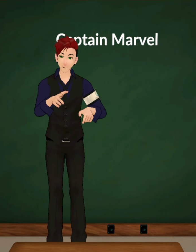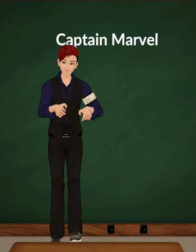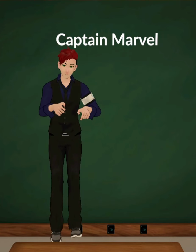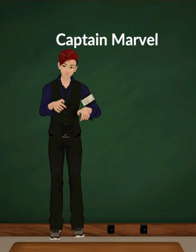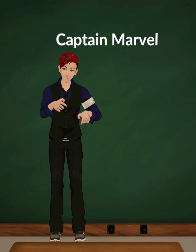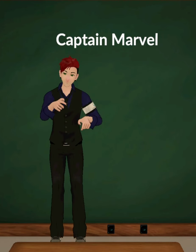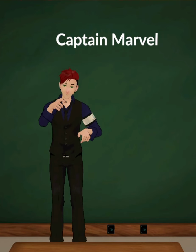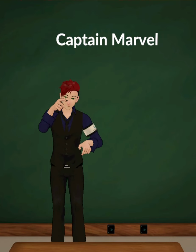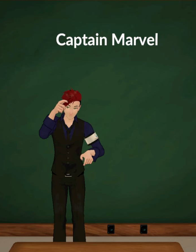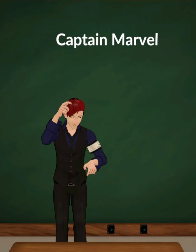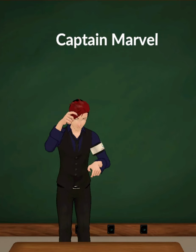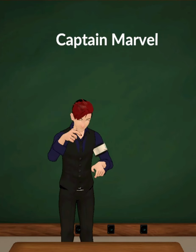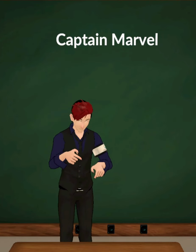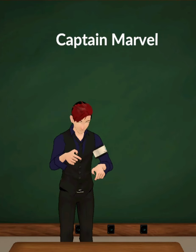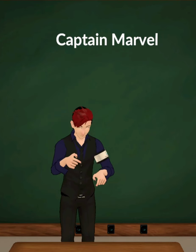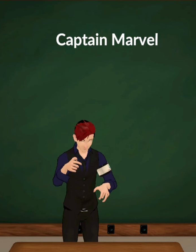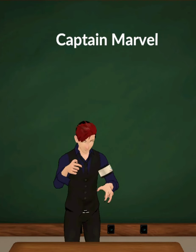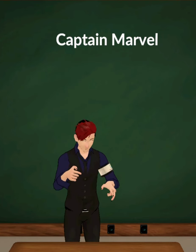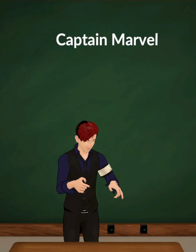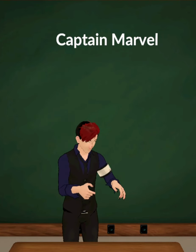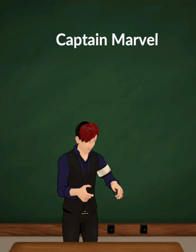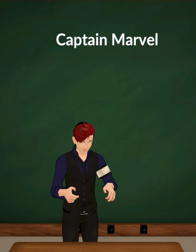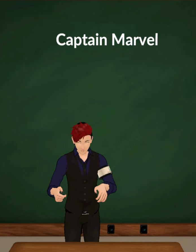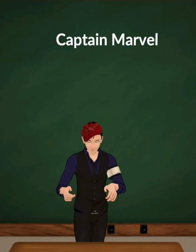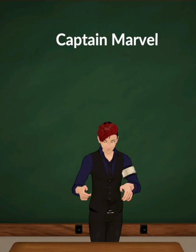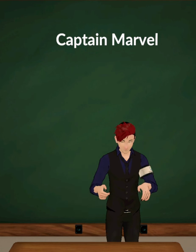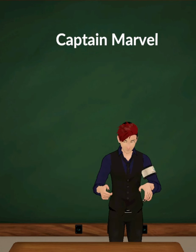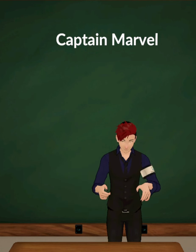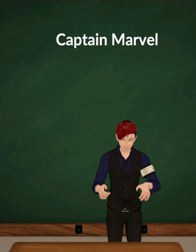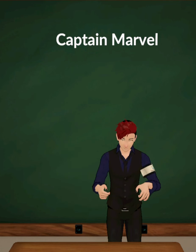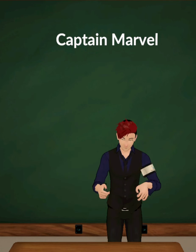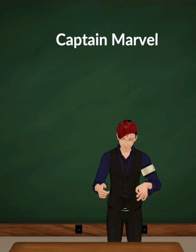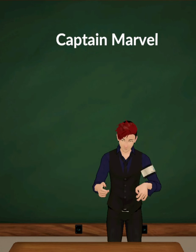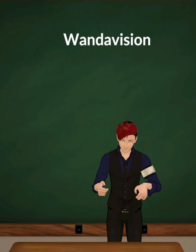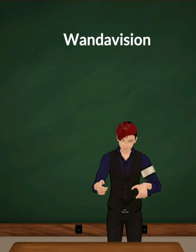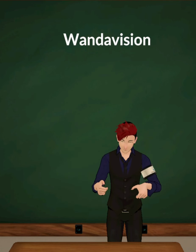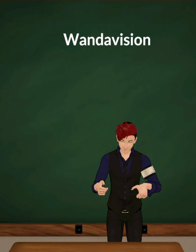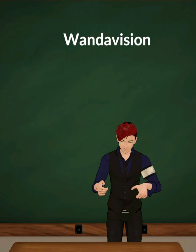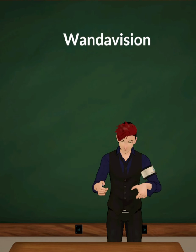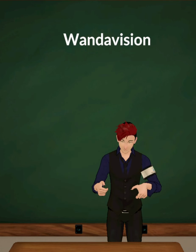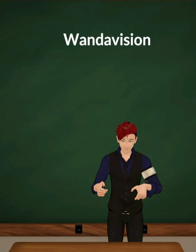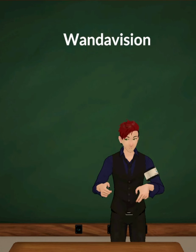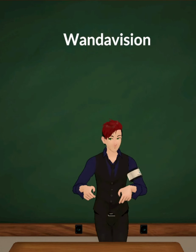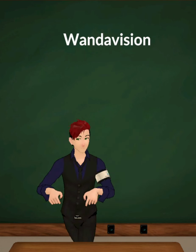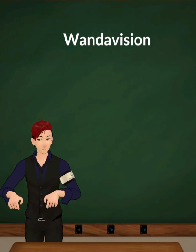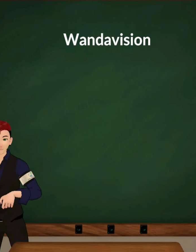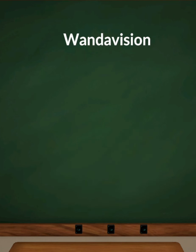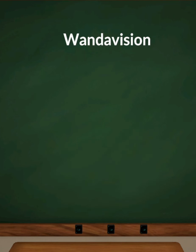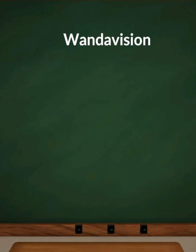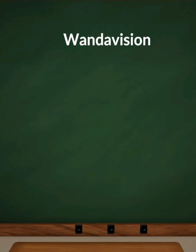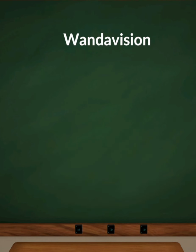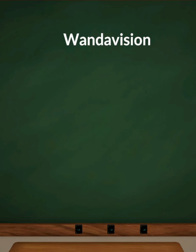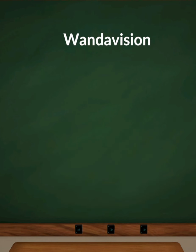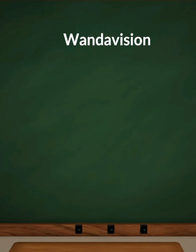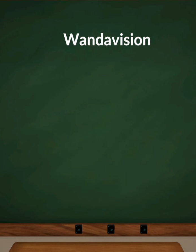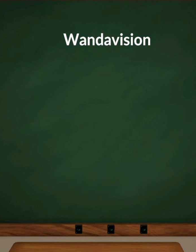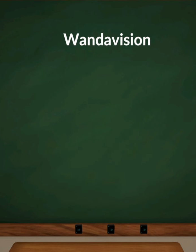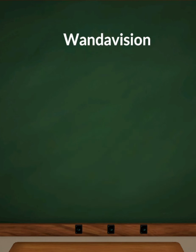Captain America. It's the same They Captain already Marvel. been done. That Yep. was so No, it's close. okay. That was so I close. was Next word. trying to scroll. Oh